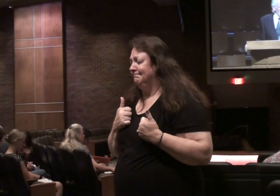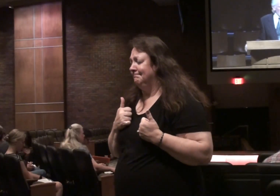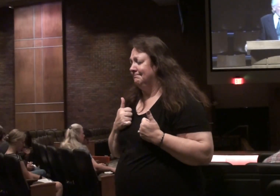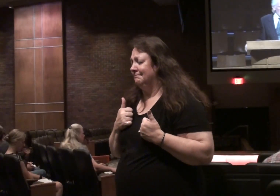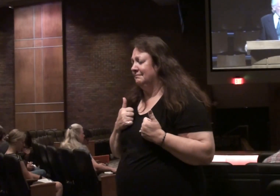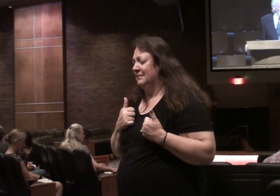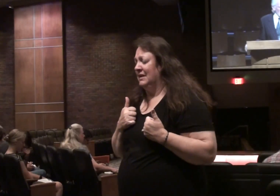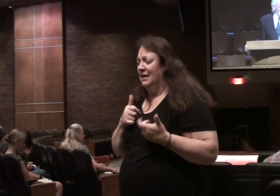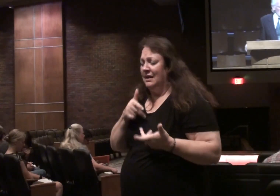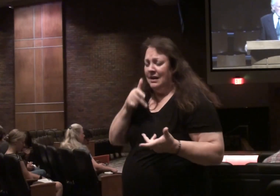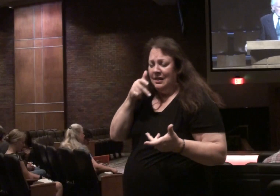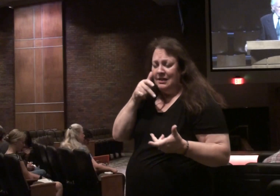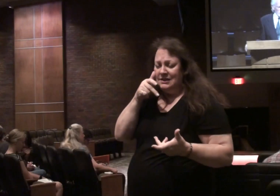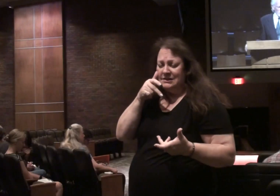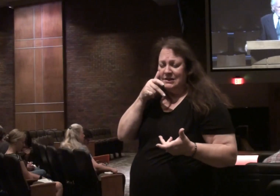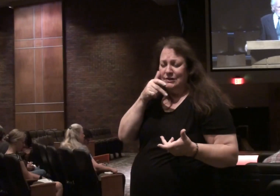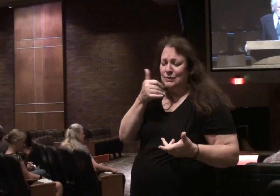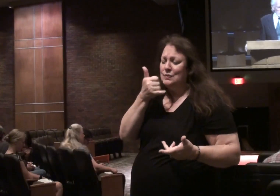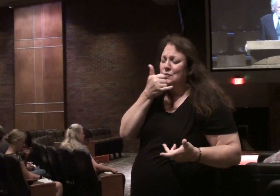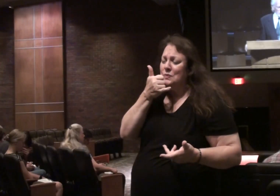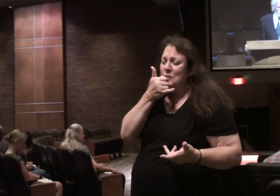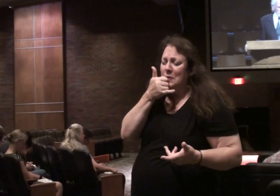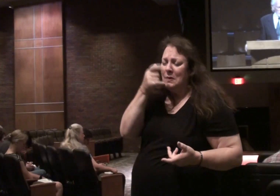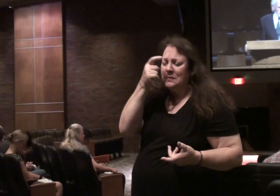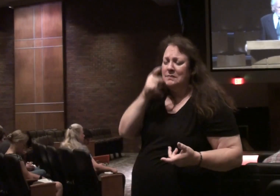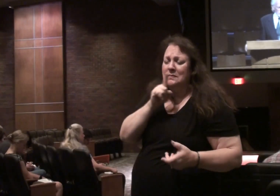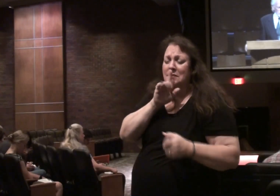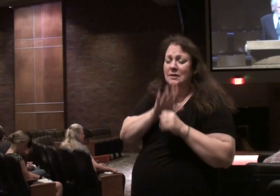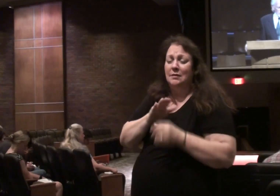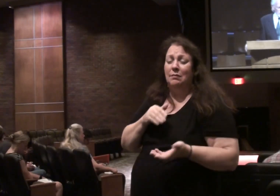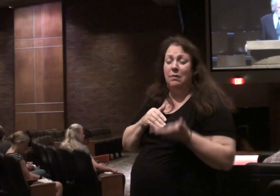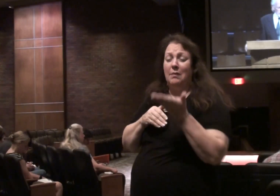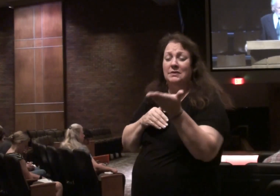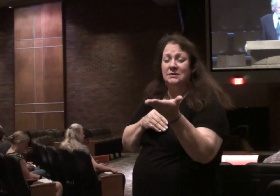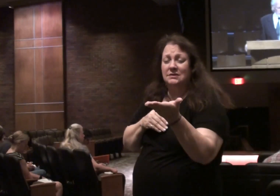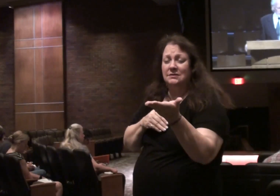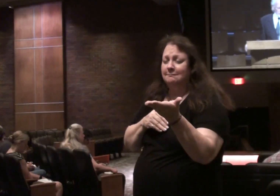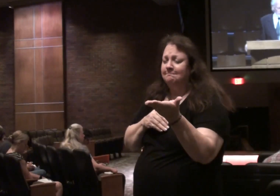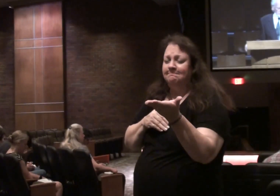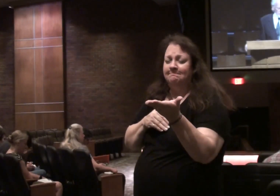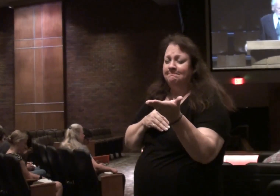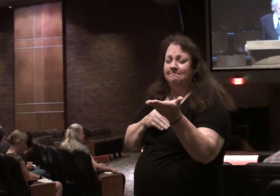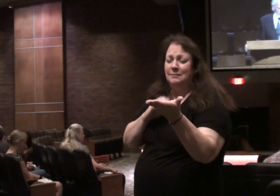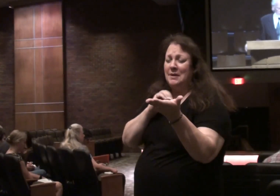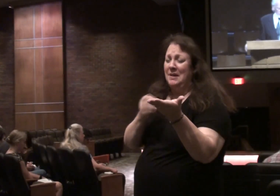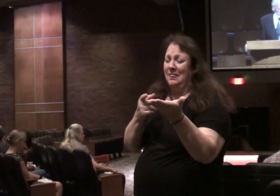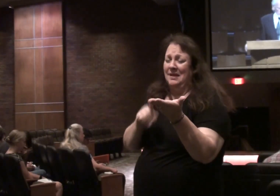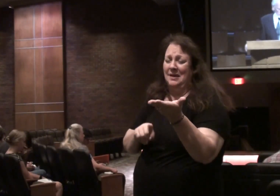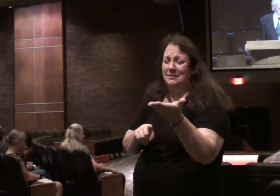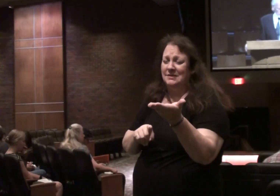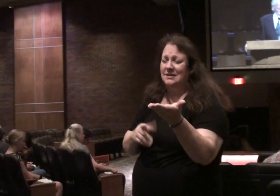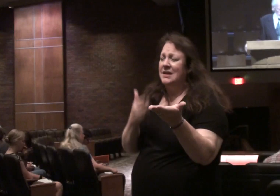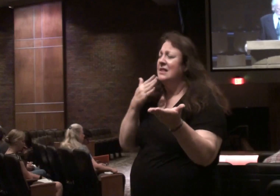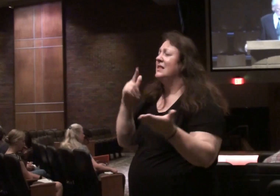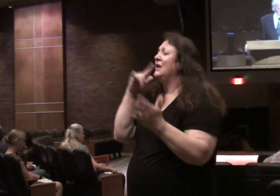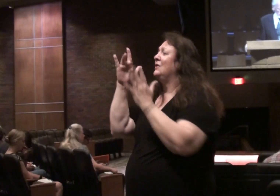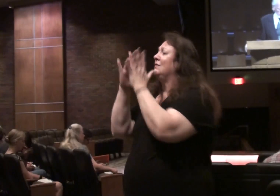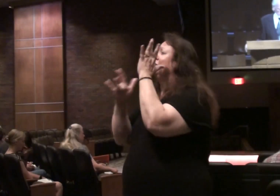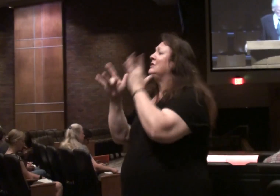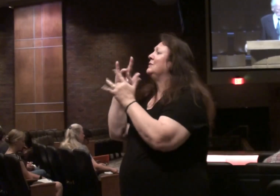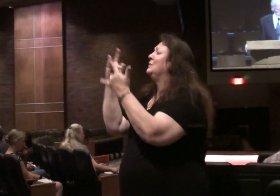and listening to a worldly wisdom that promises but cannot deliver. Thank you for the Savior who